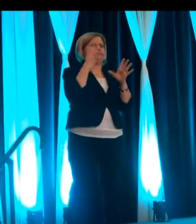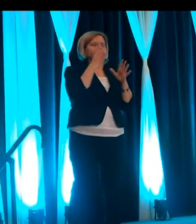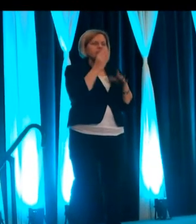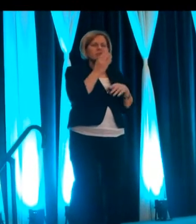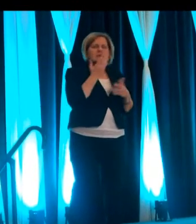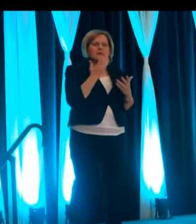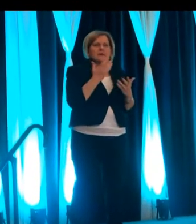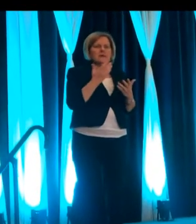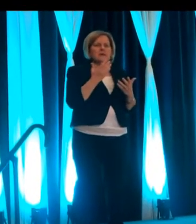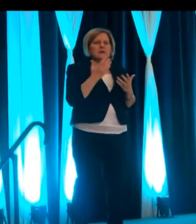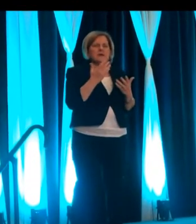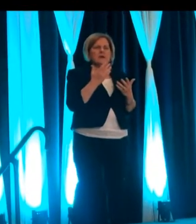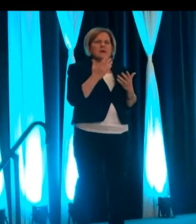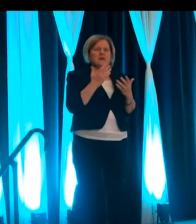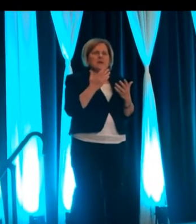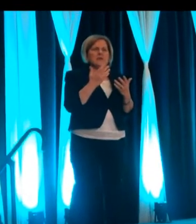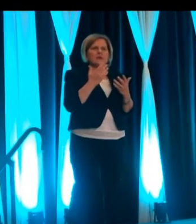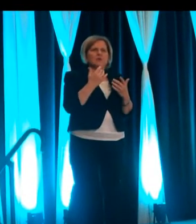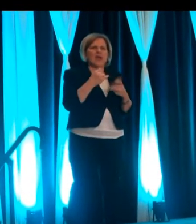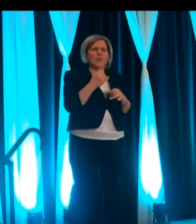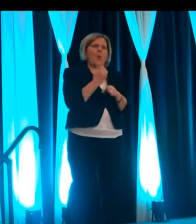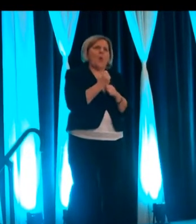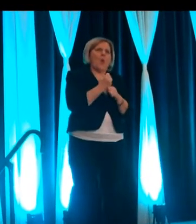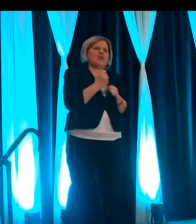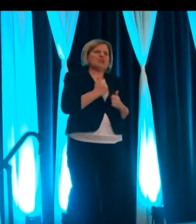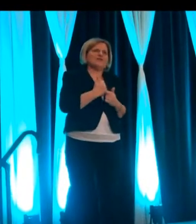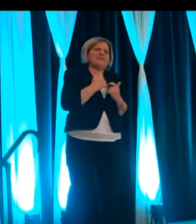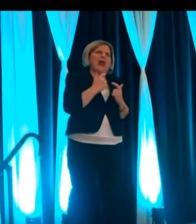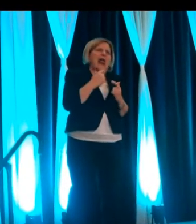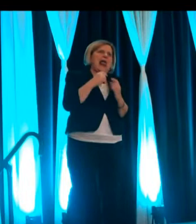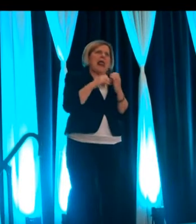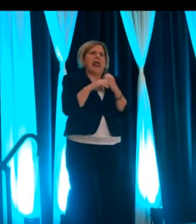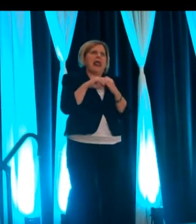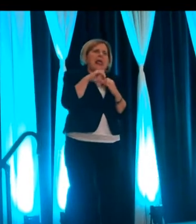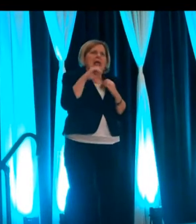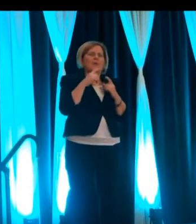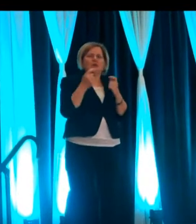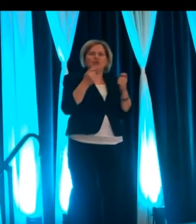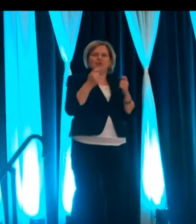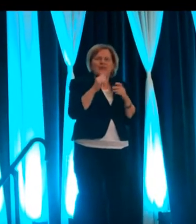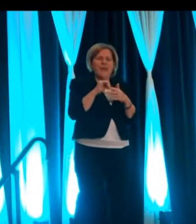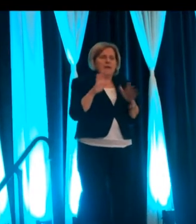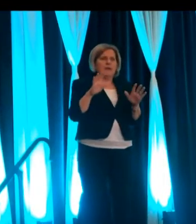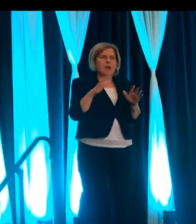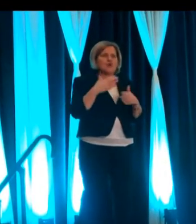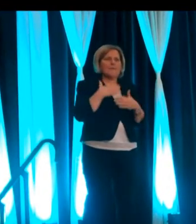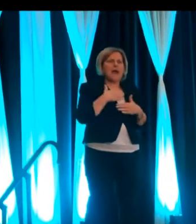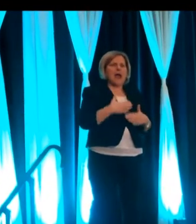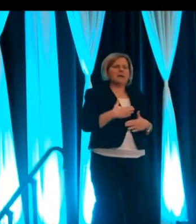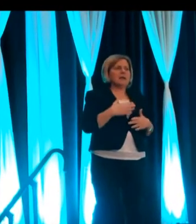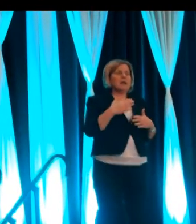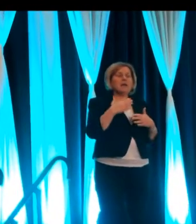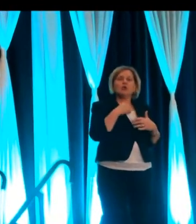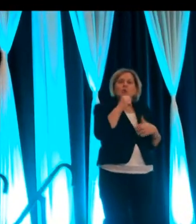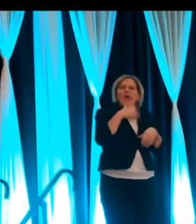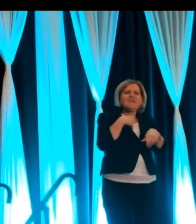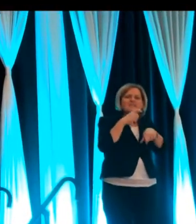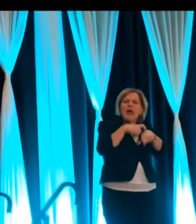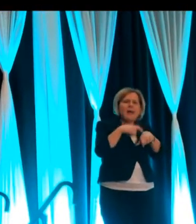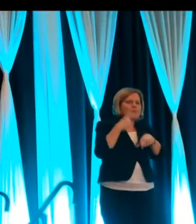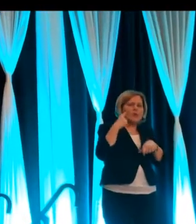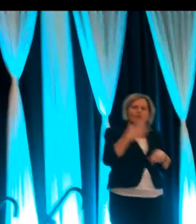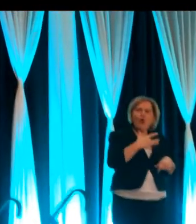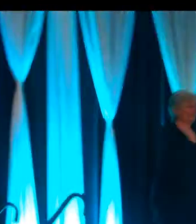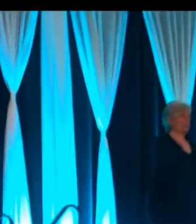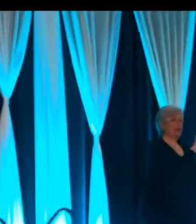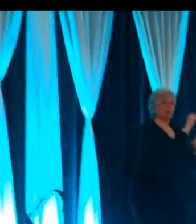just can't, it's like they're just trying to hold on to survive. They're like, ah! When you're doing that, your body, you don't have time to hear your